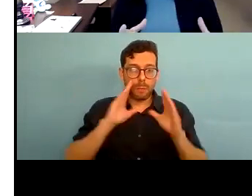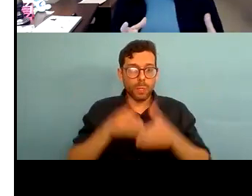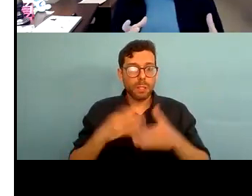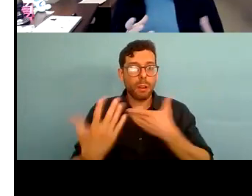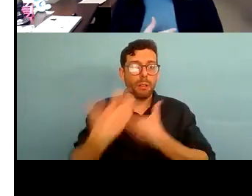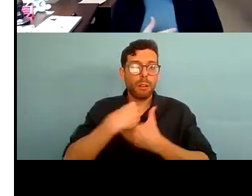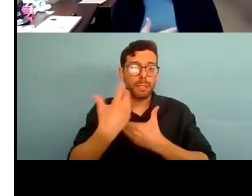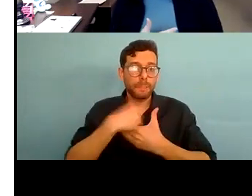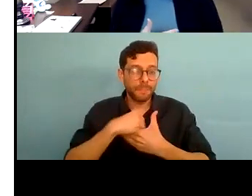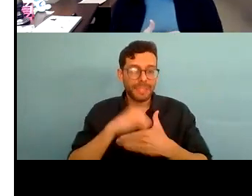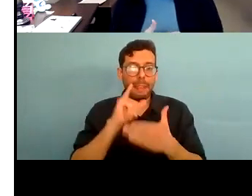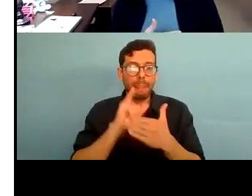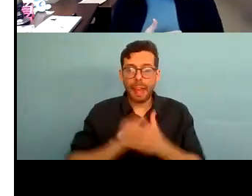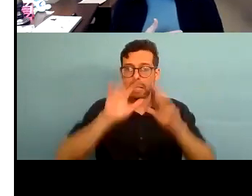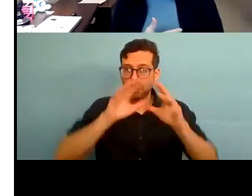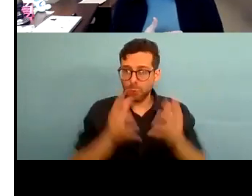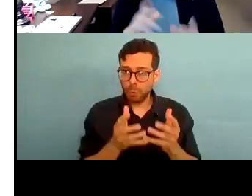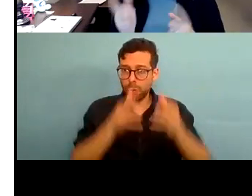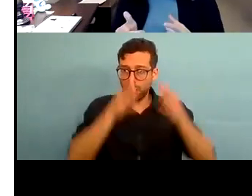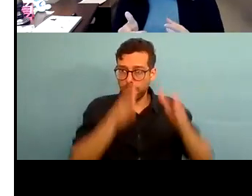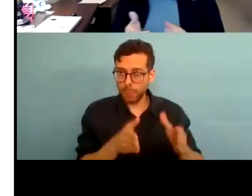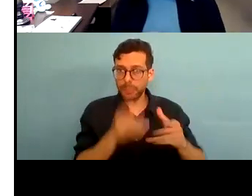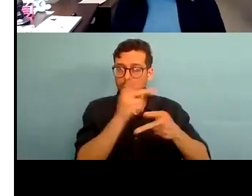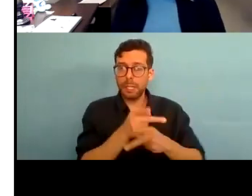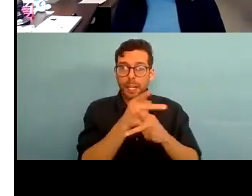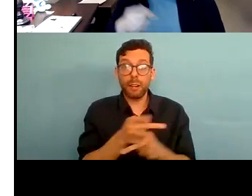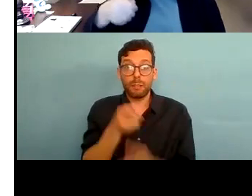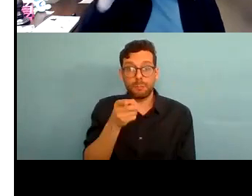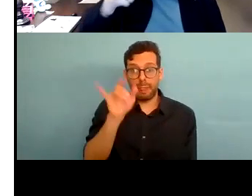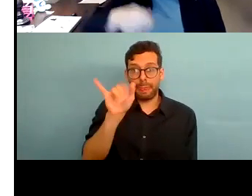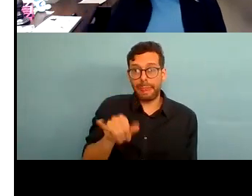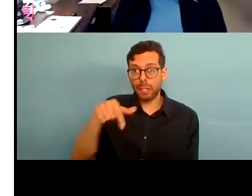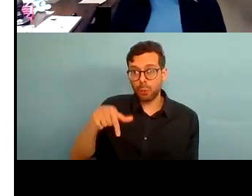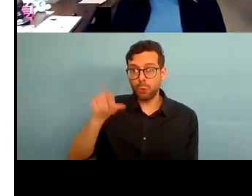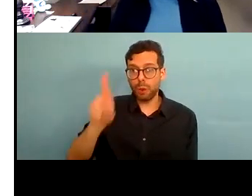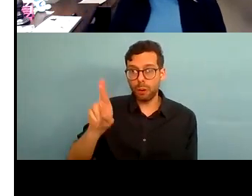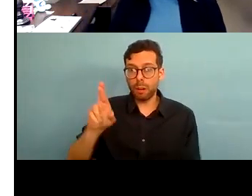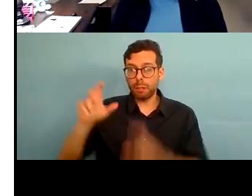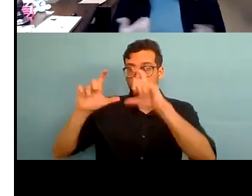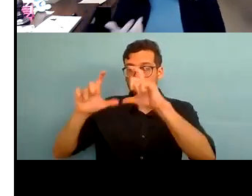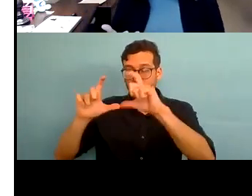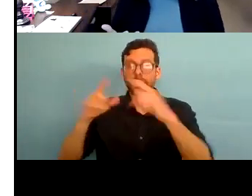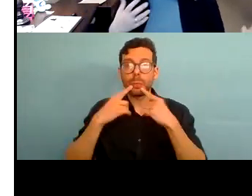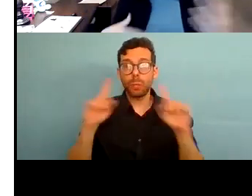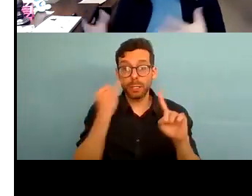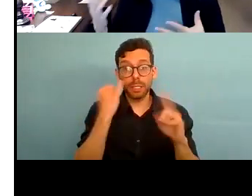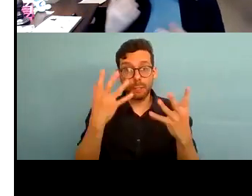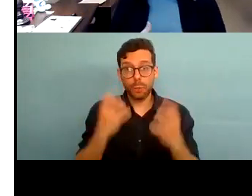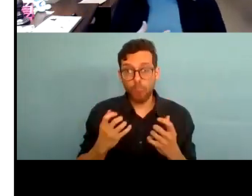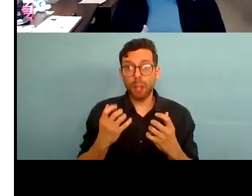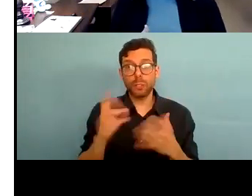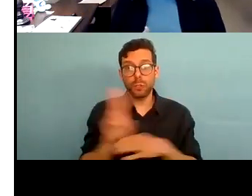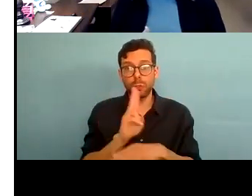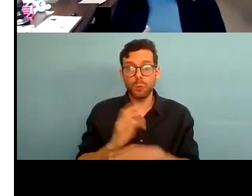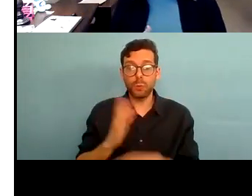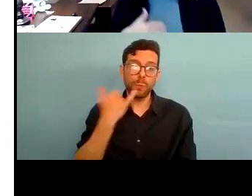total person care. And so certainly we'd love to have you. This QR code does work. So if you want to take a picture of it with your phone, you can do that. It'll take you straight to the